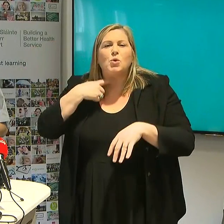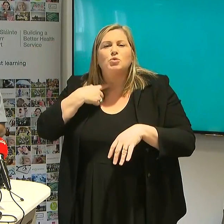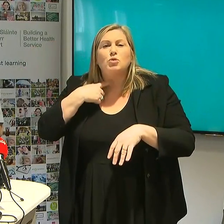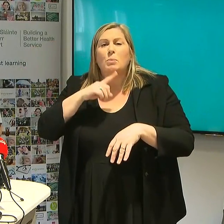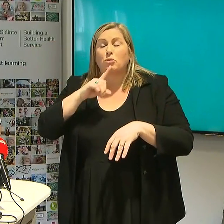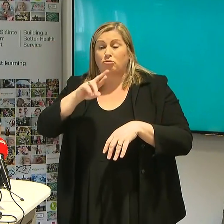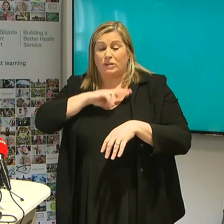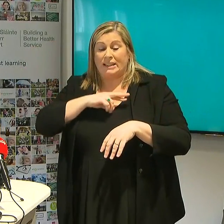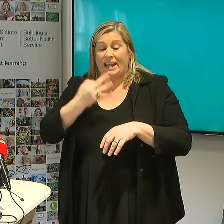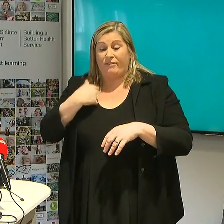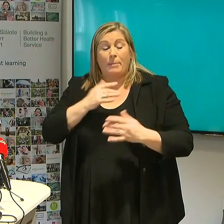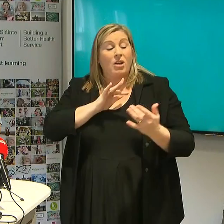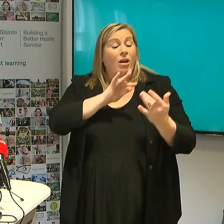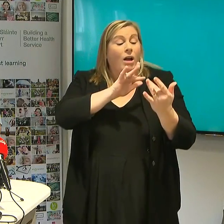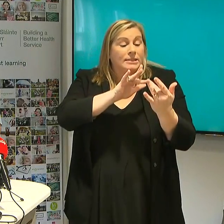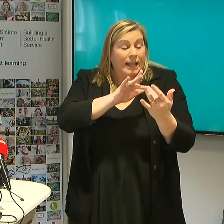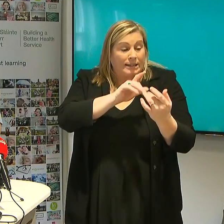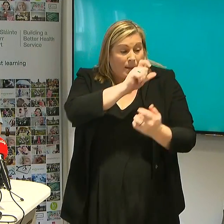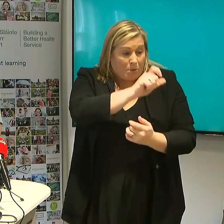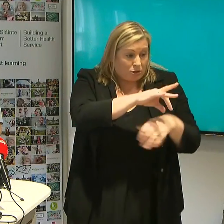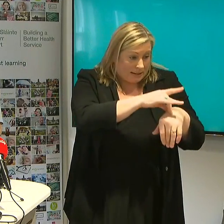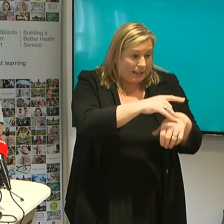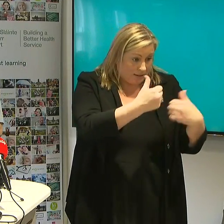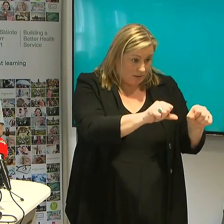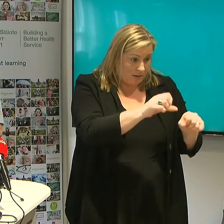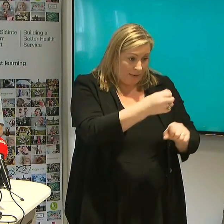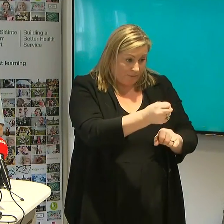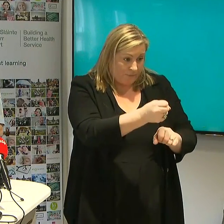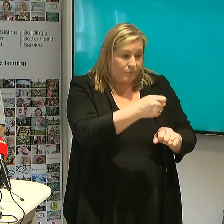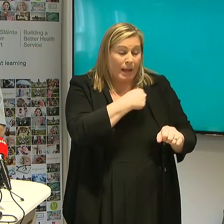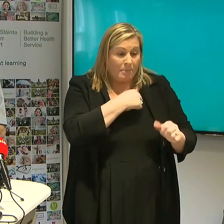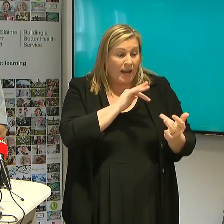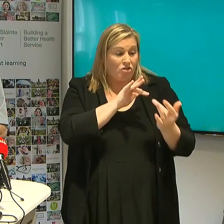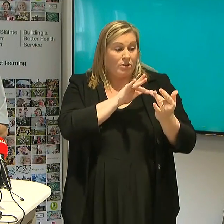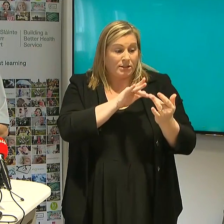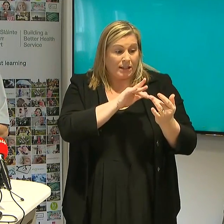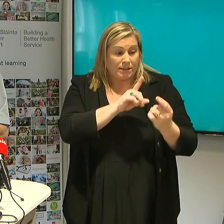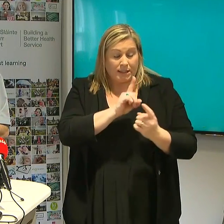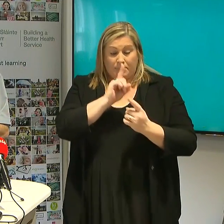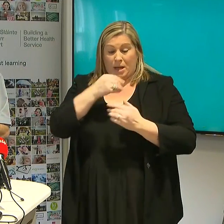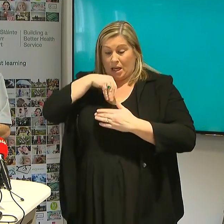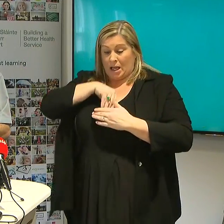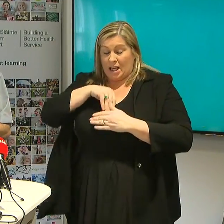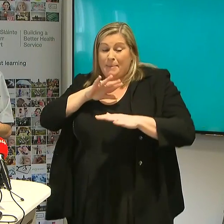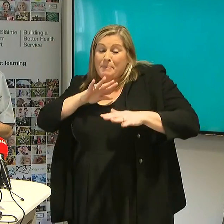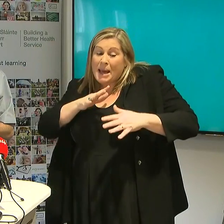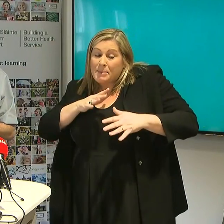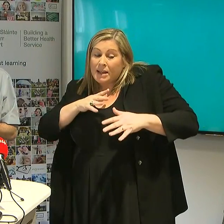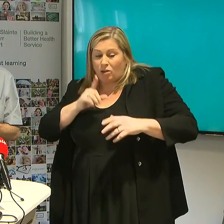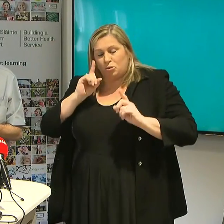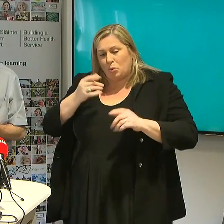get. So if I'm a contact, I may have the virus, but as long as I'm well, the chance that I'm shedding virus is quite low.